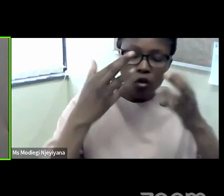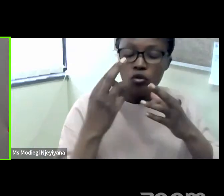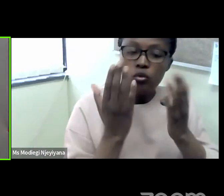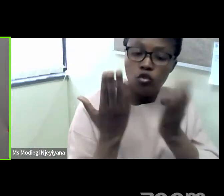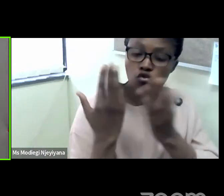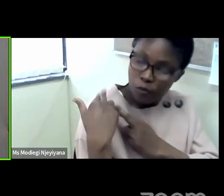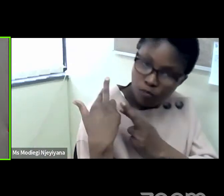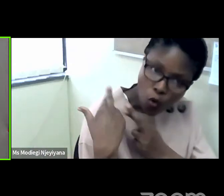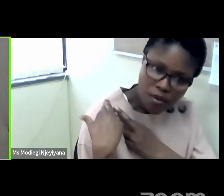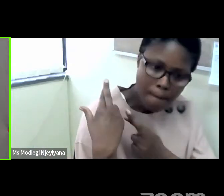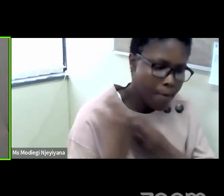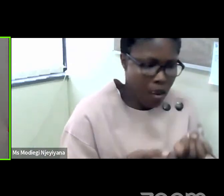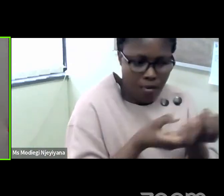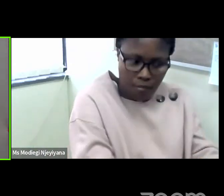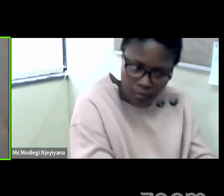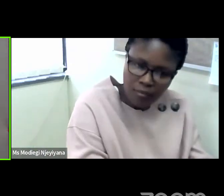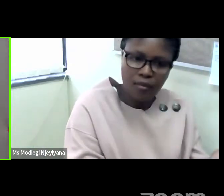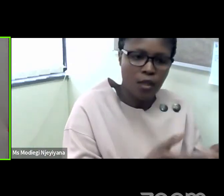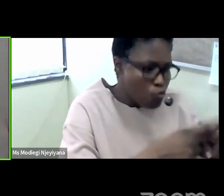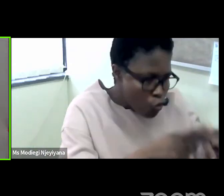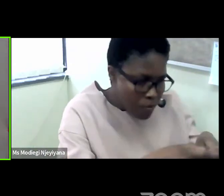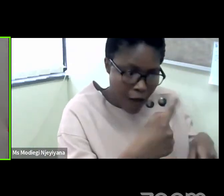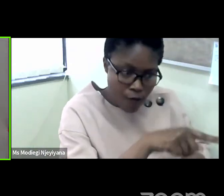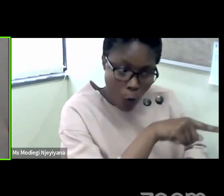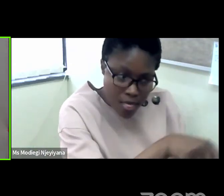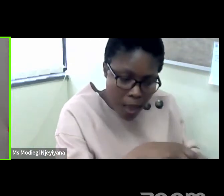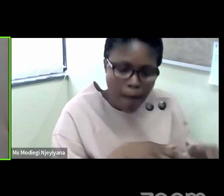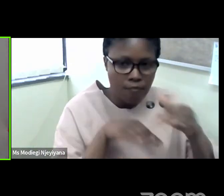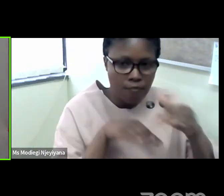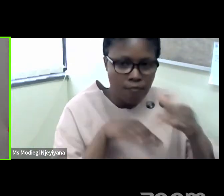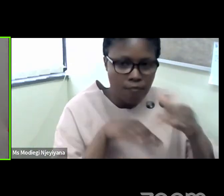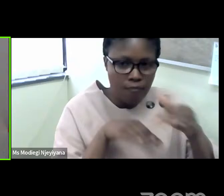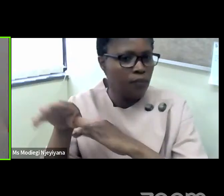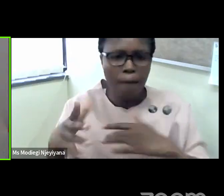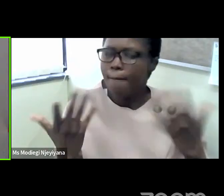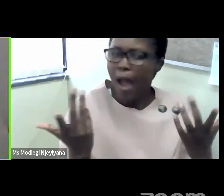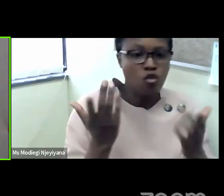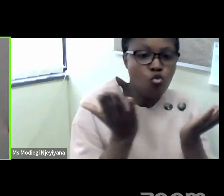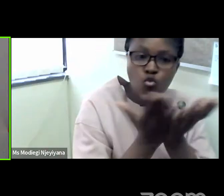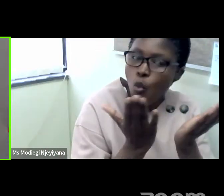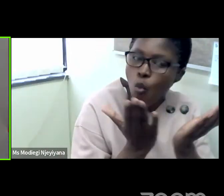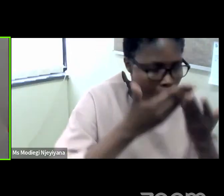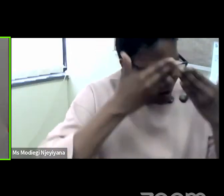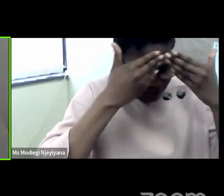in place for them to even apply for a position or for a study course.